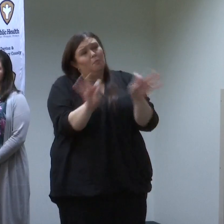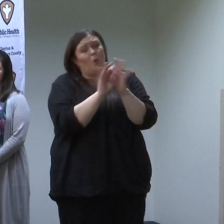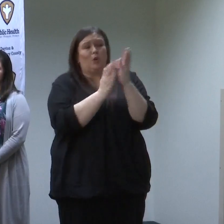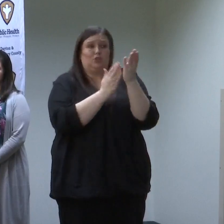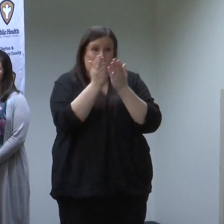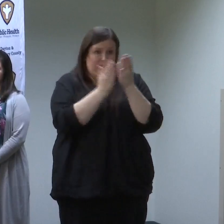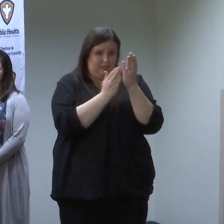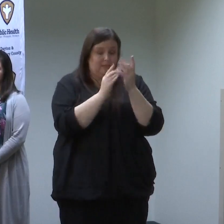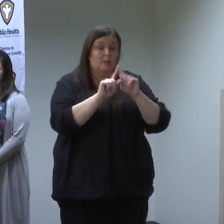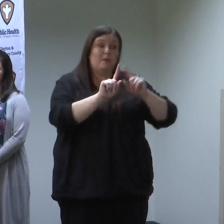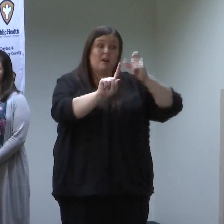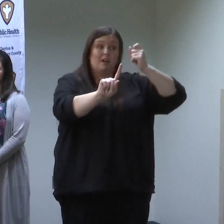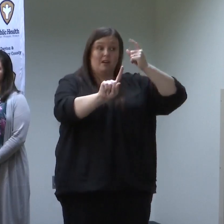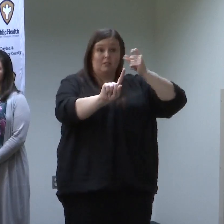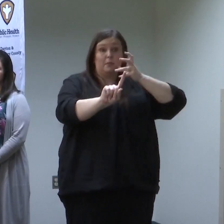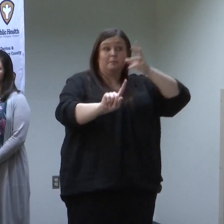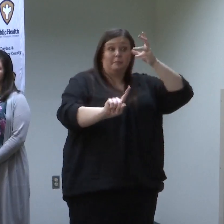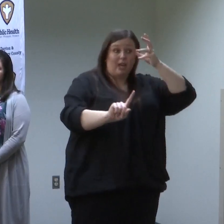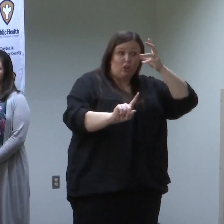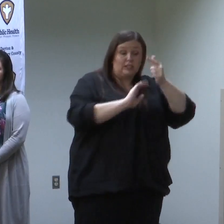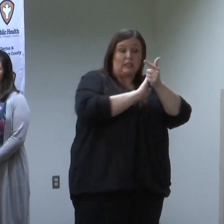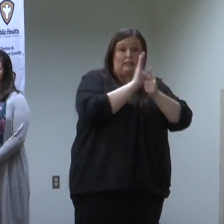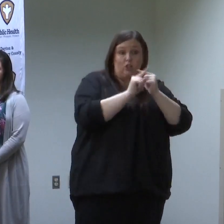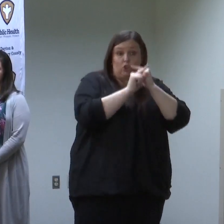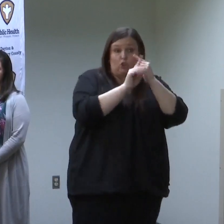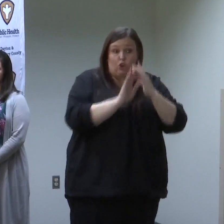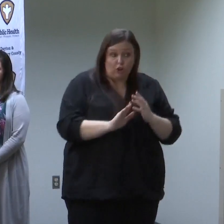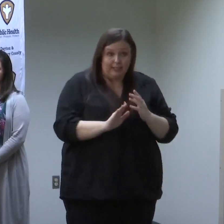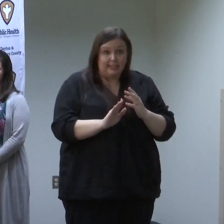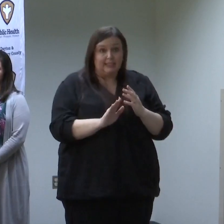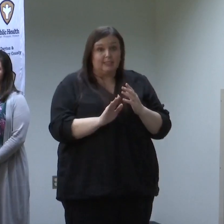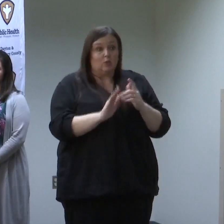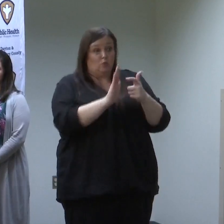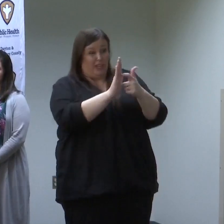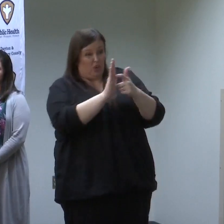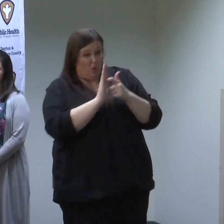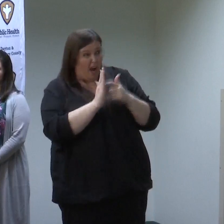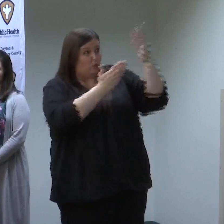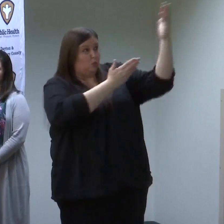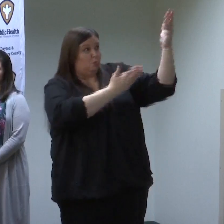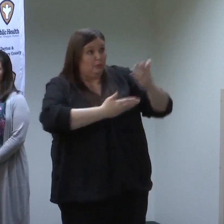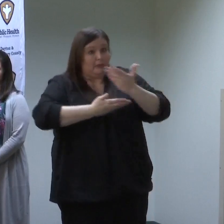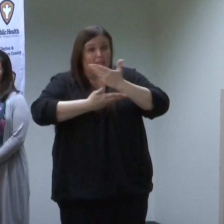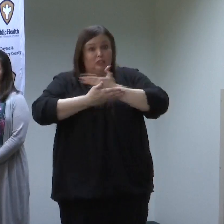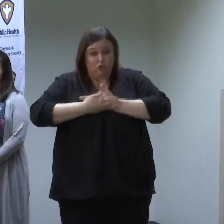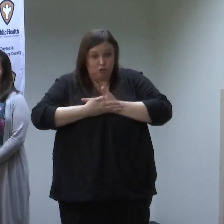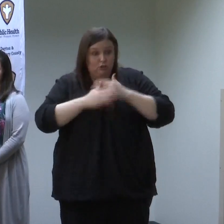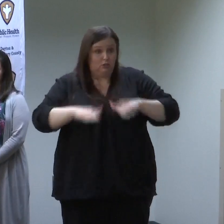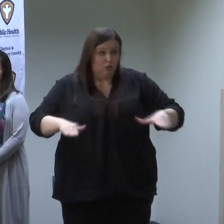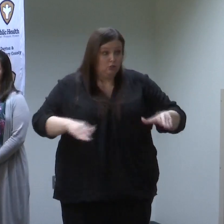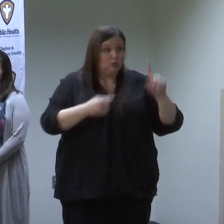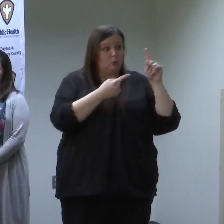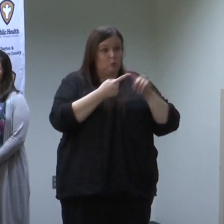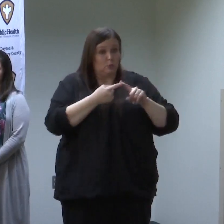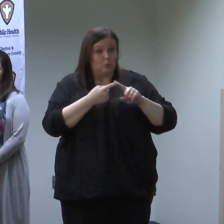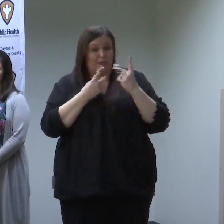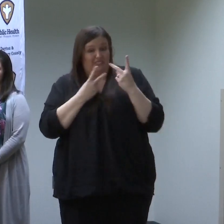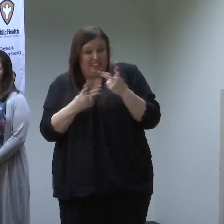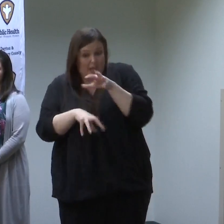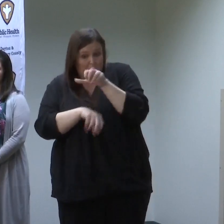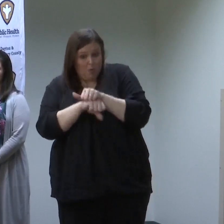However, parents and legal guardians, based on state guidance, are no longer required to bring infants to the visit. We just